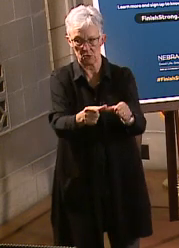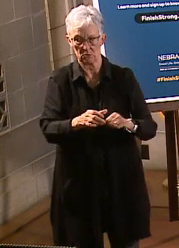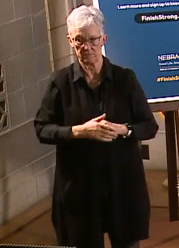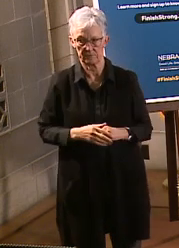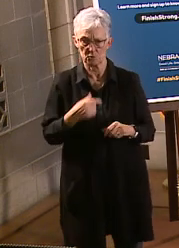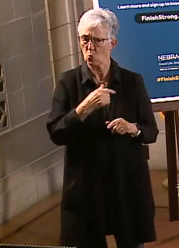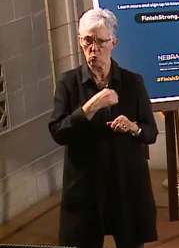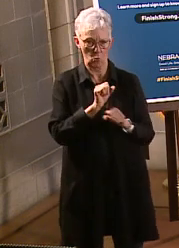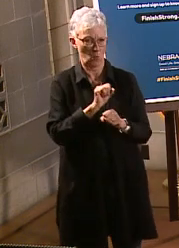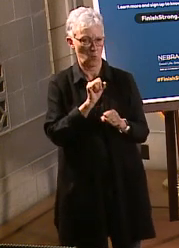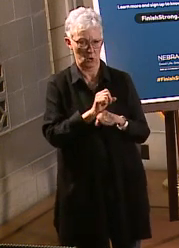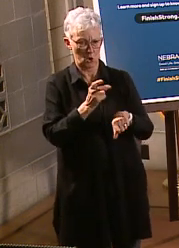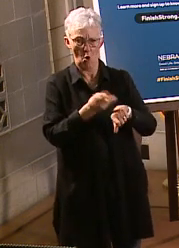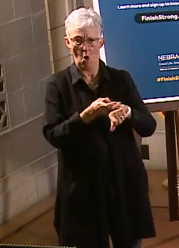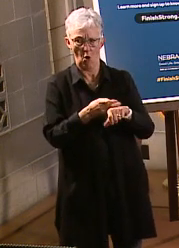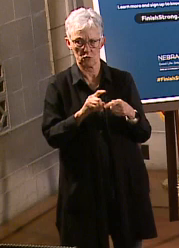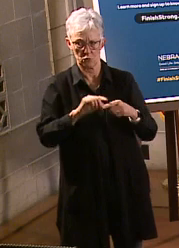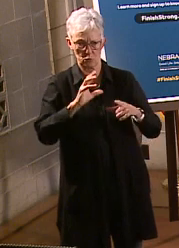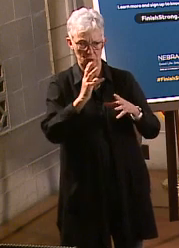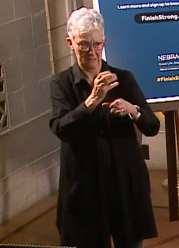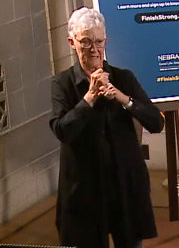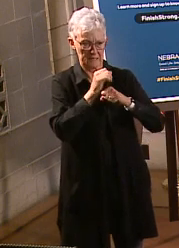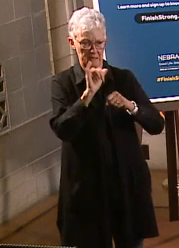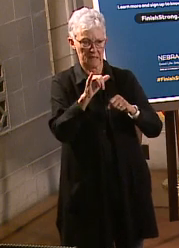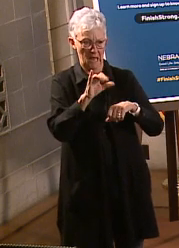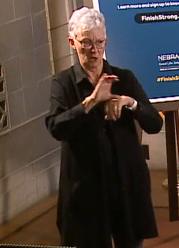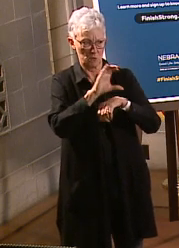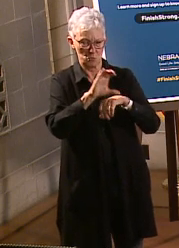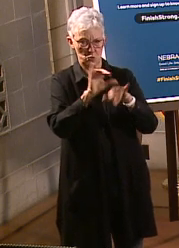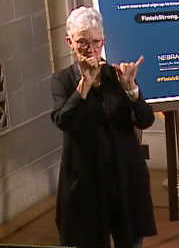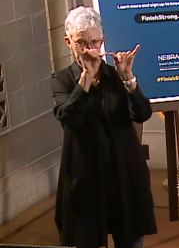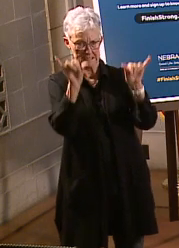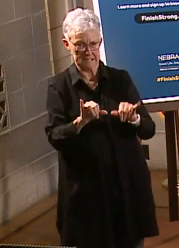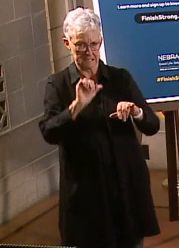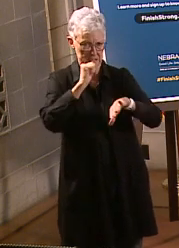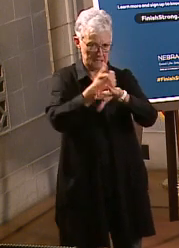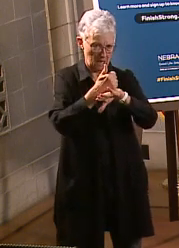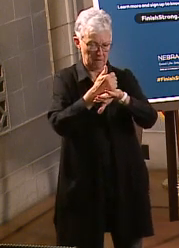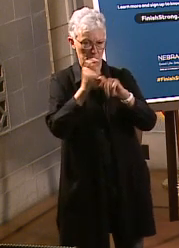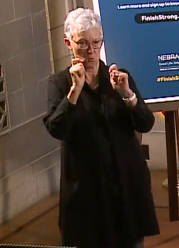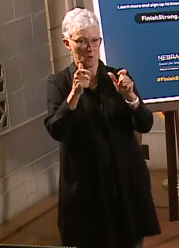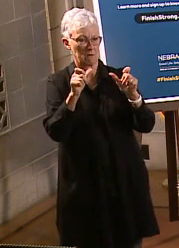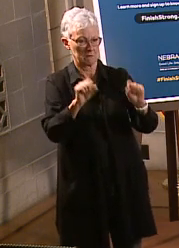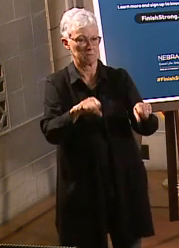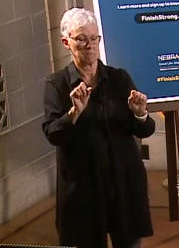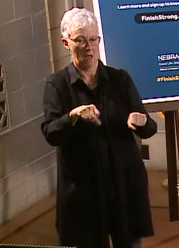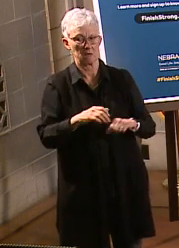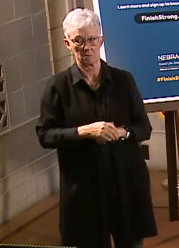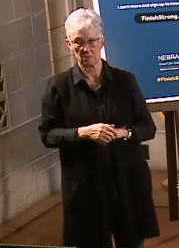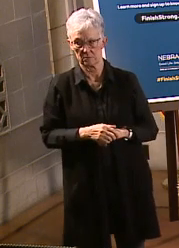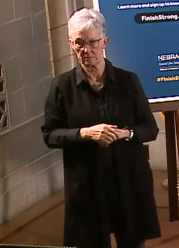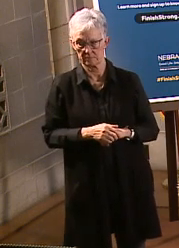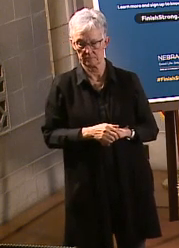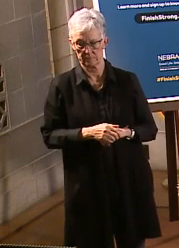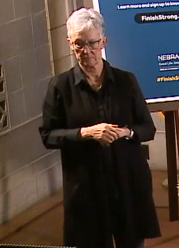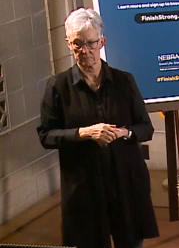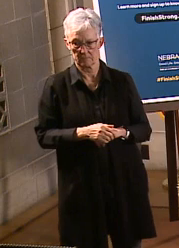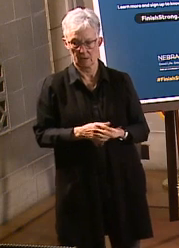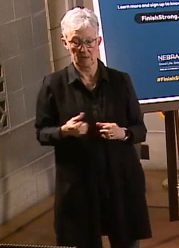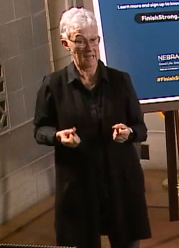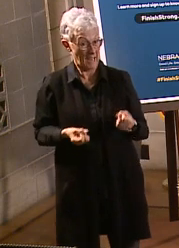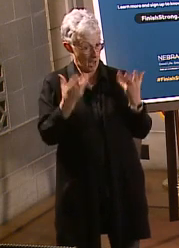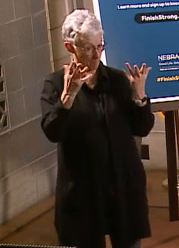as quickly as possible with the different local health departments once we've got that tool up and running. Okay, and how much does the state